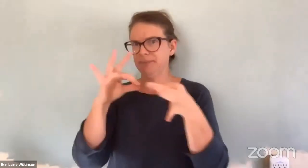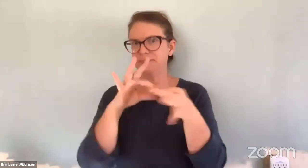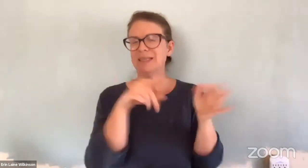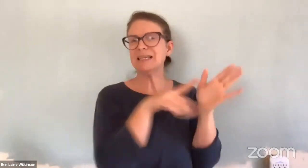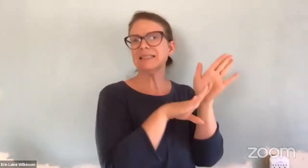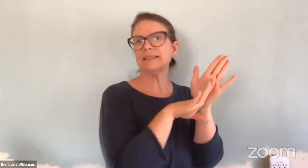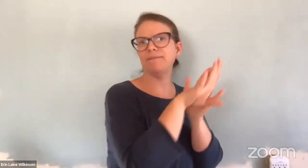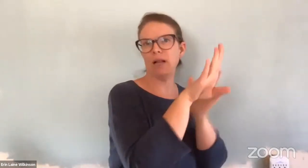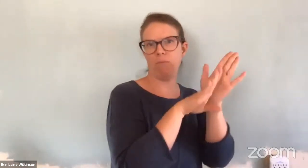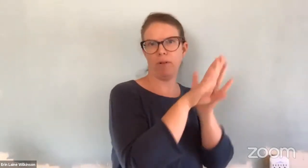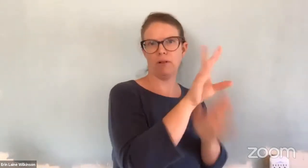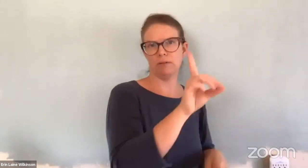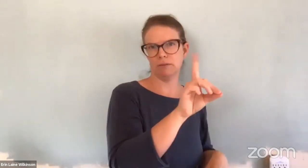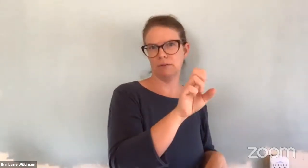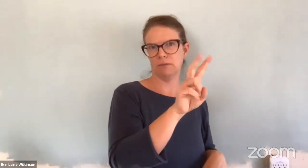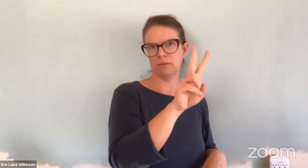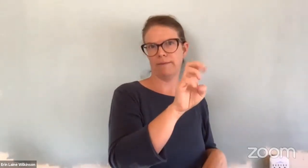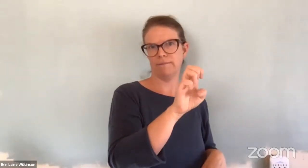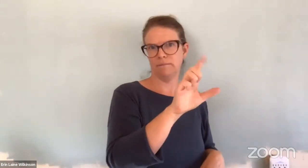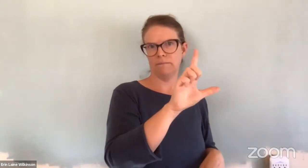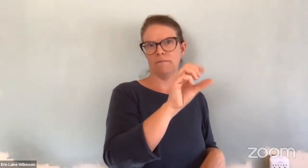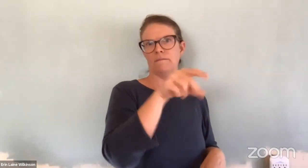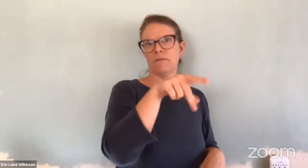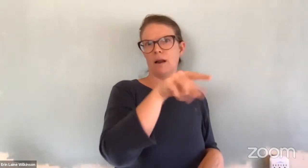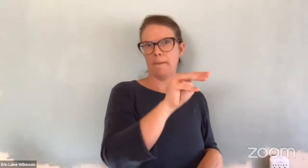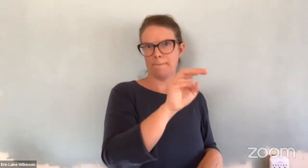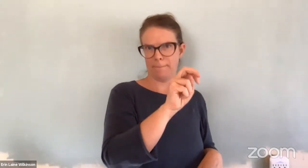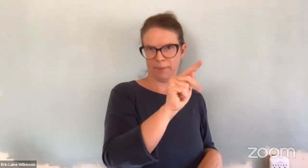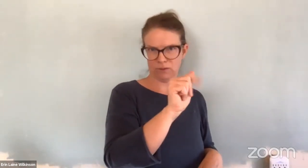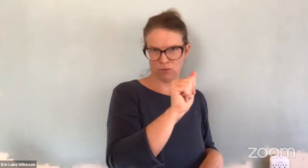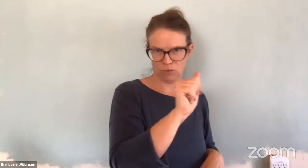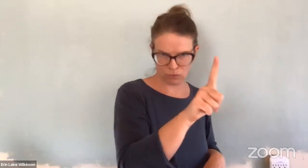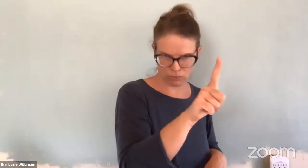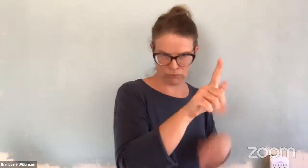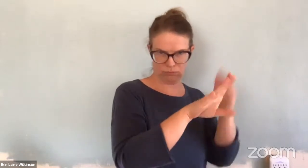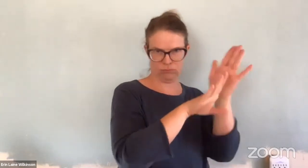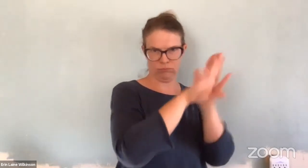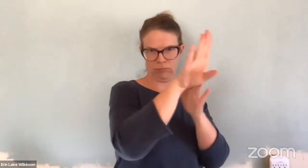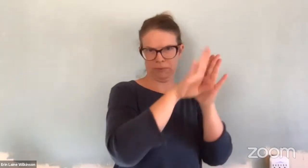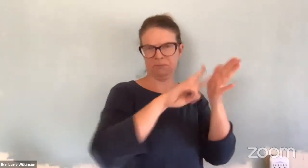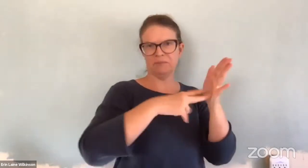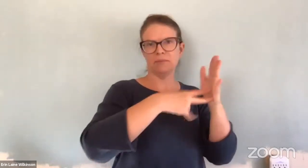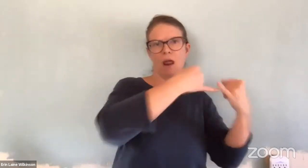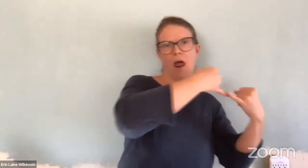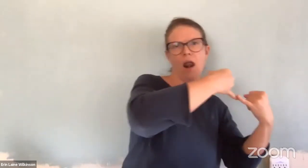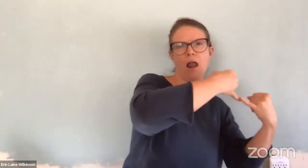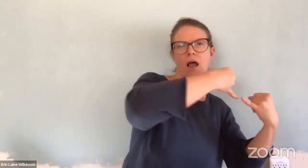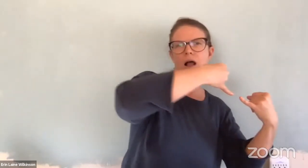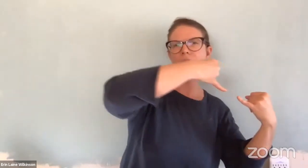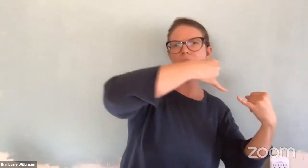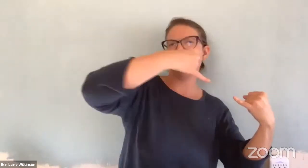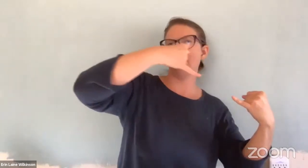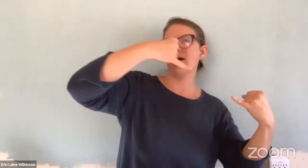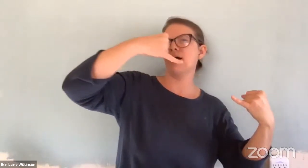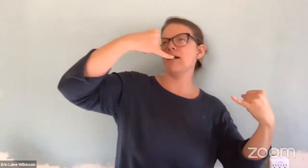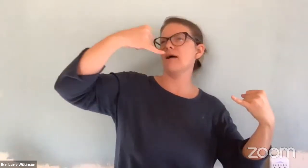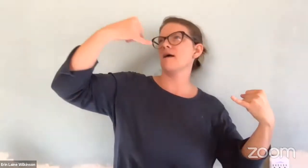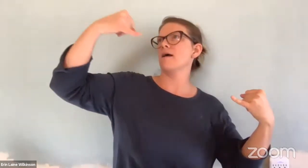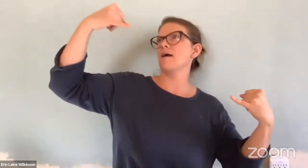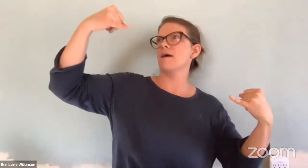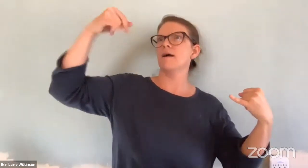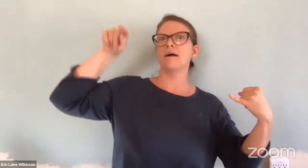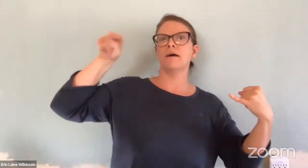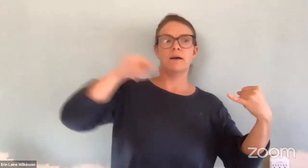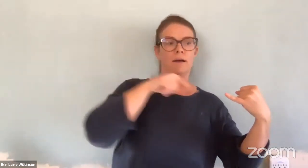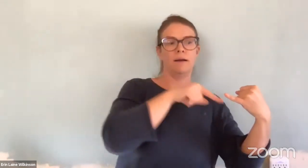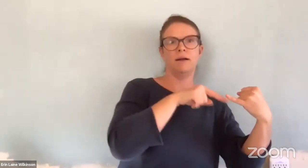People argue these two views. Remember, I talked about this developmental type of view of signed languages or language in general,